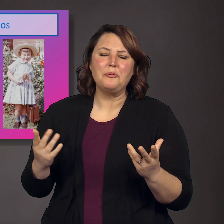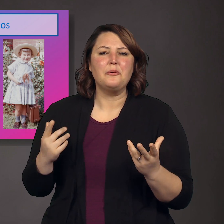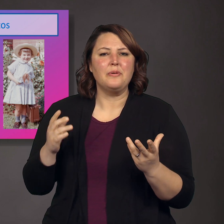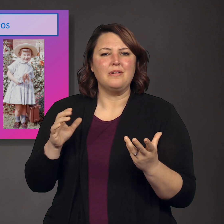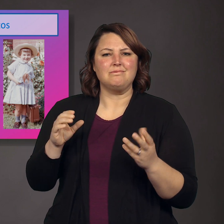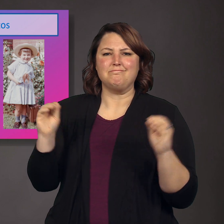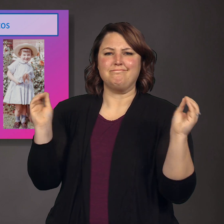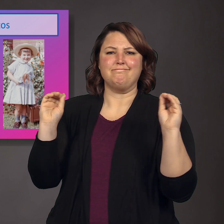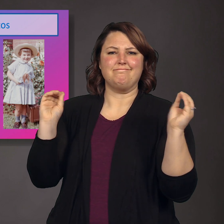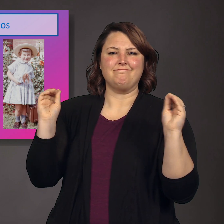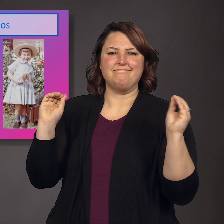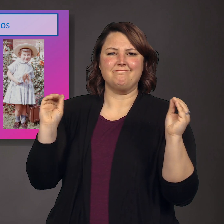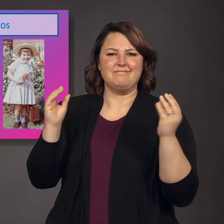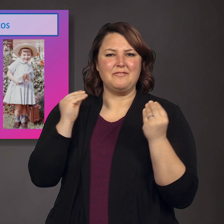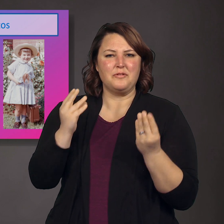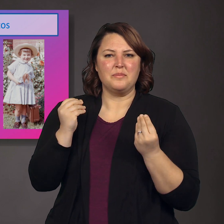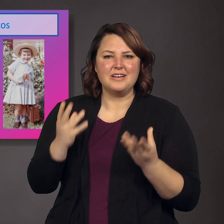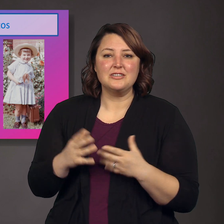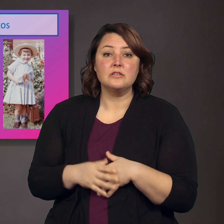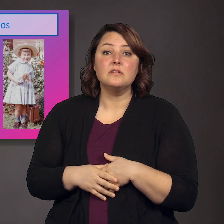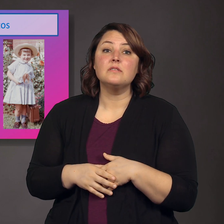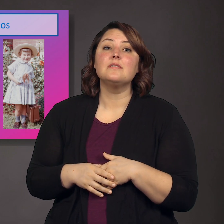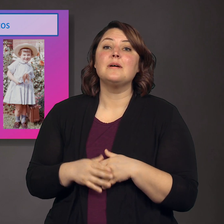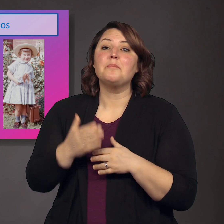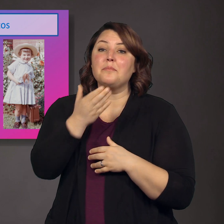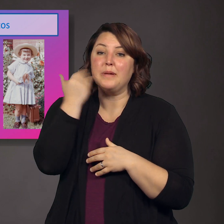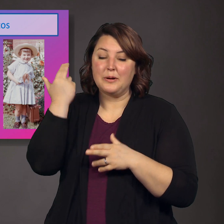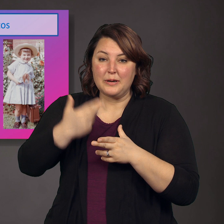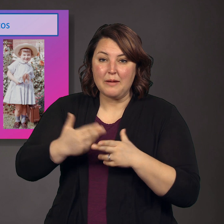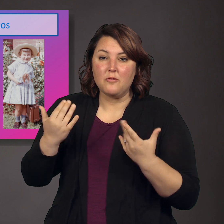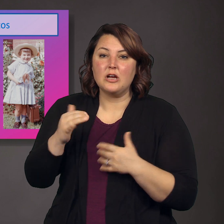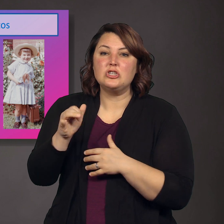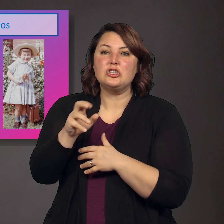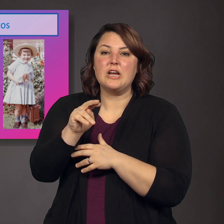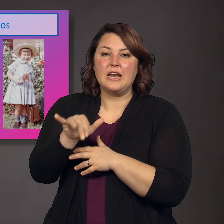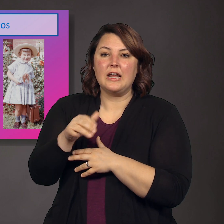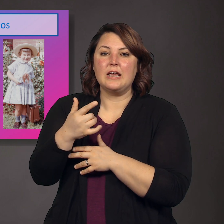all. Much better name is Jenny Gibbons' First Day Preschool